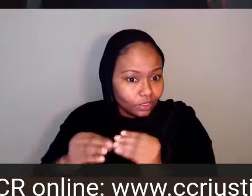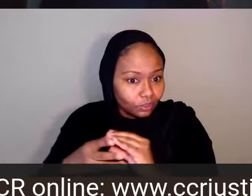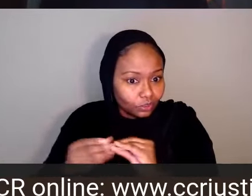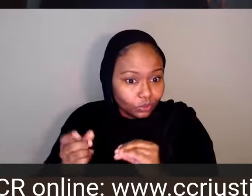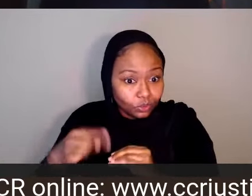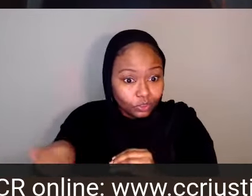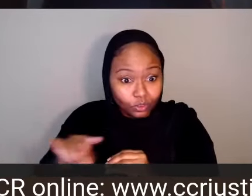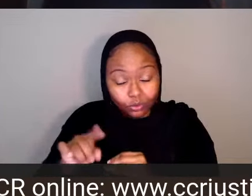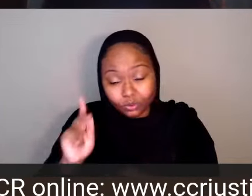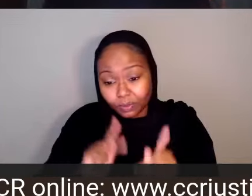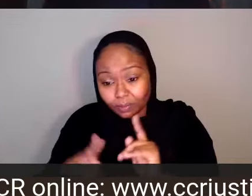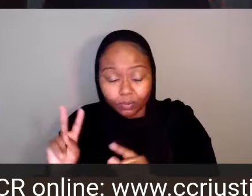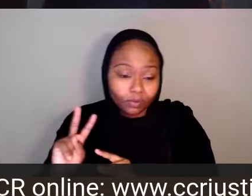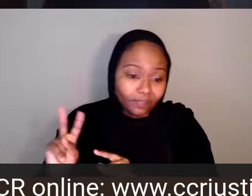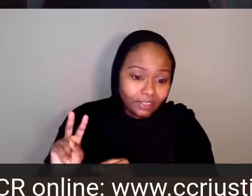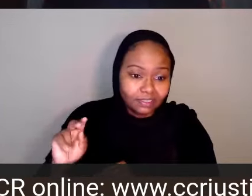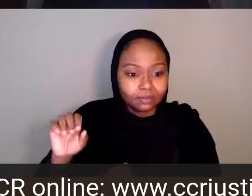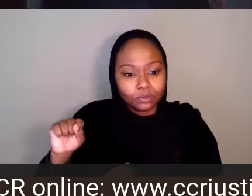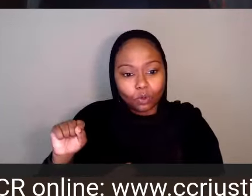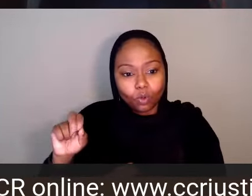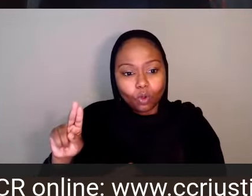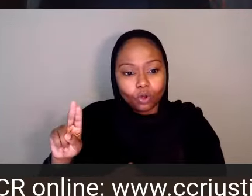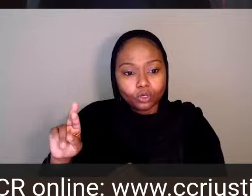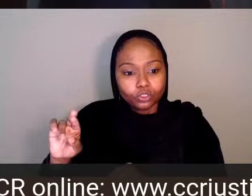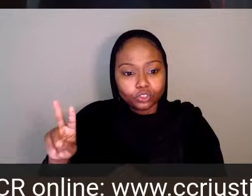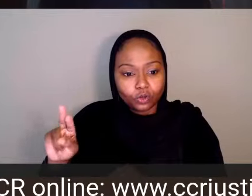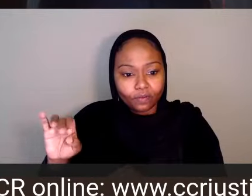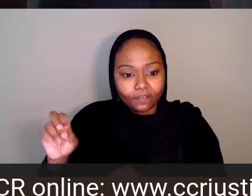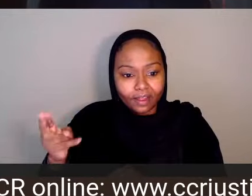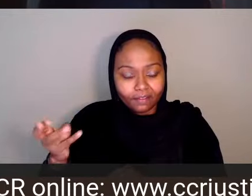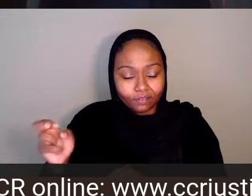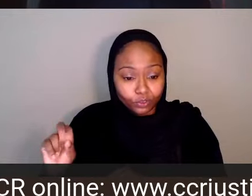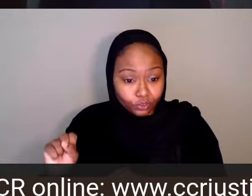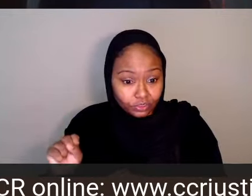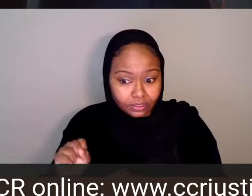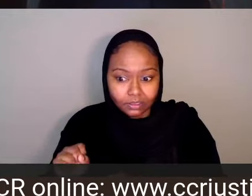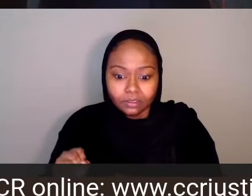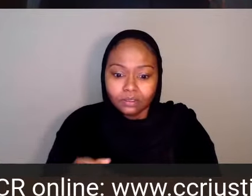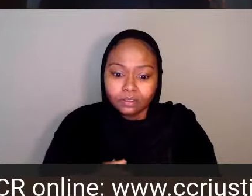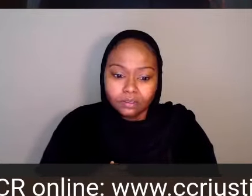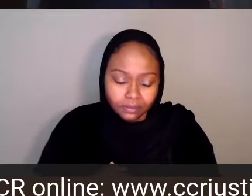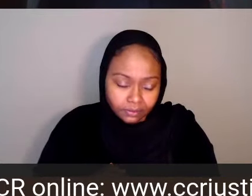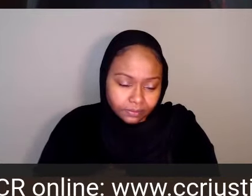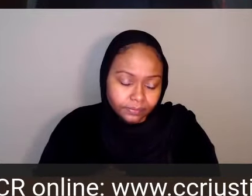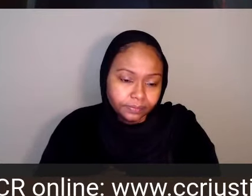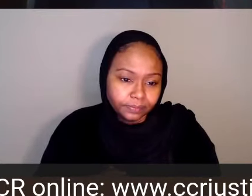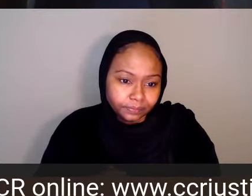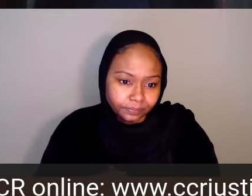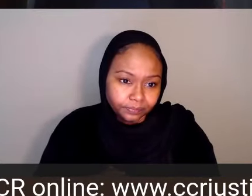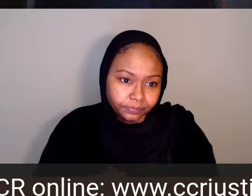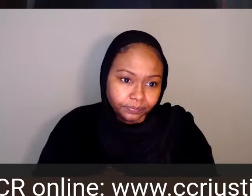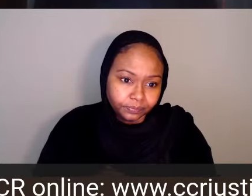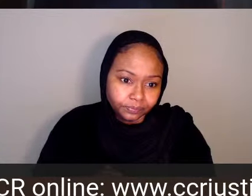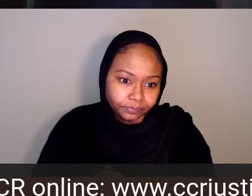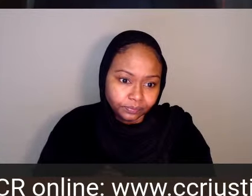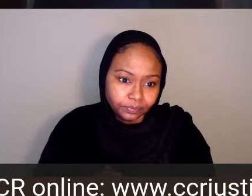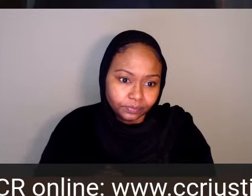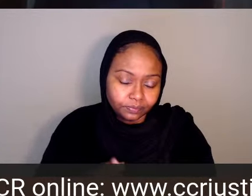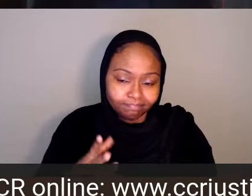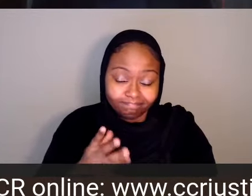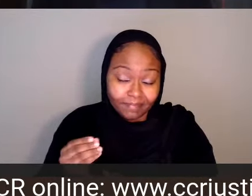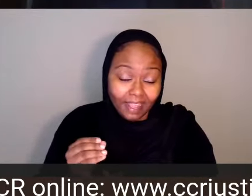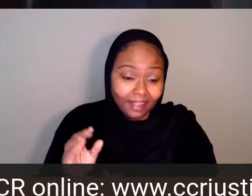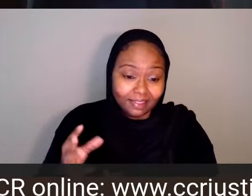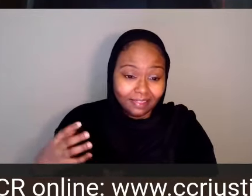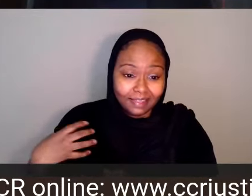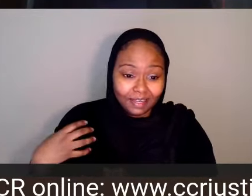are victims and survivors of these cruel practices, and the complaints